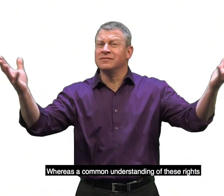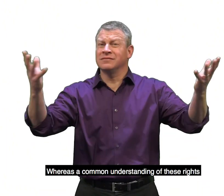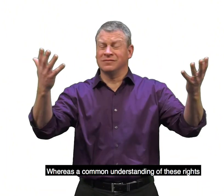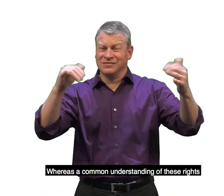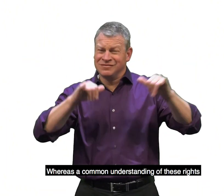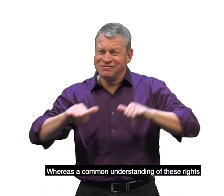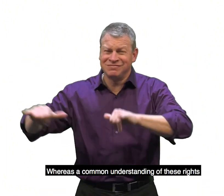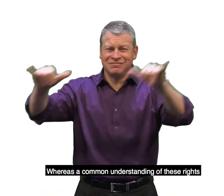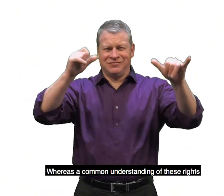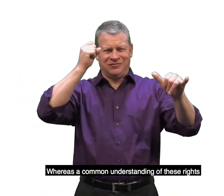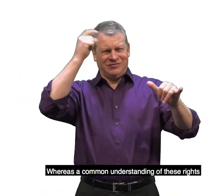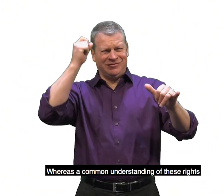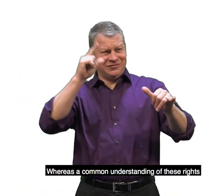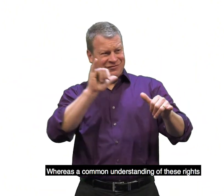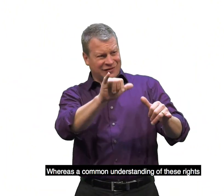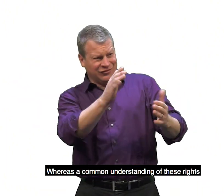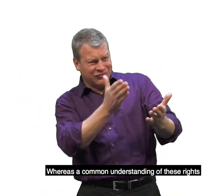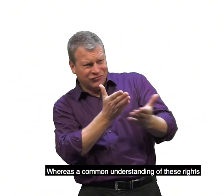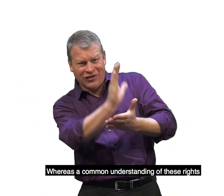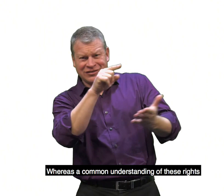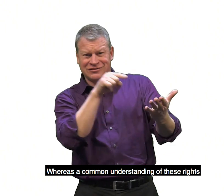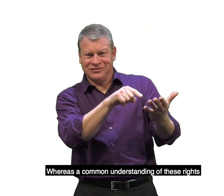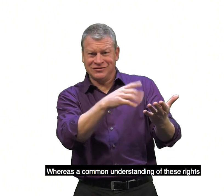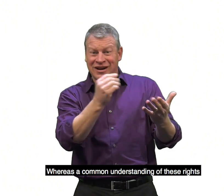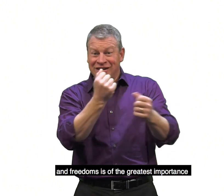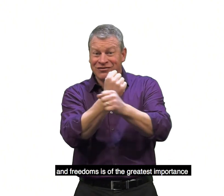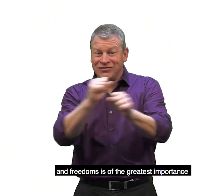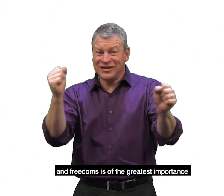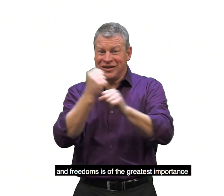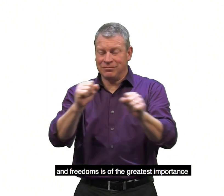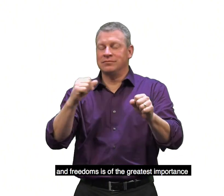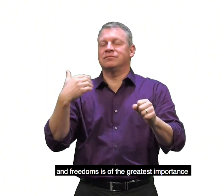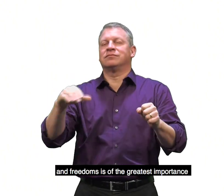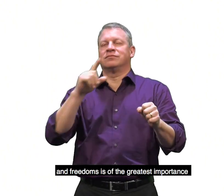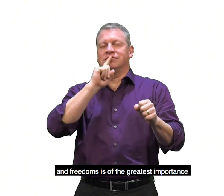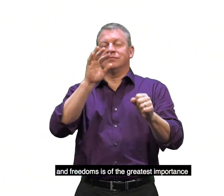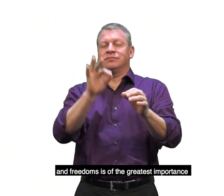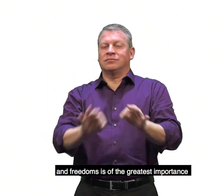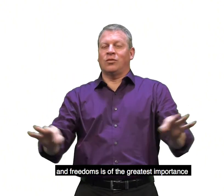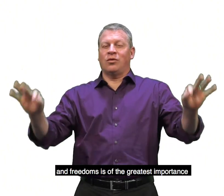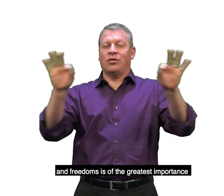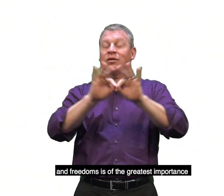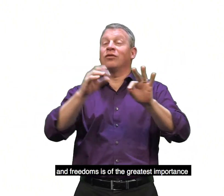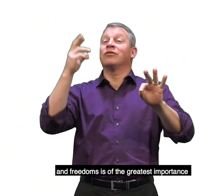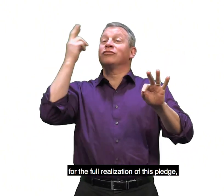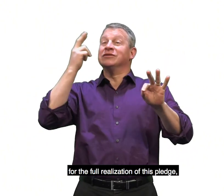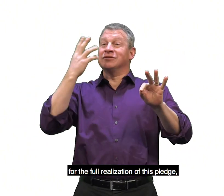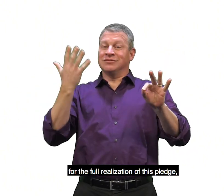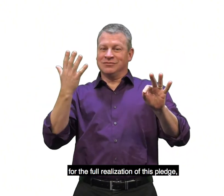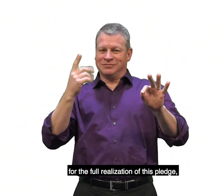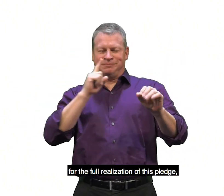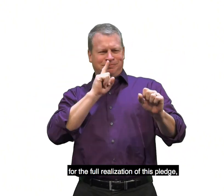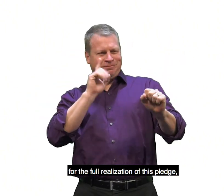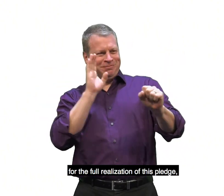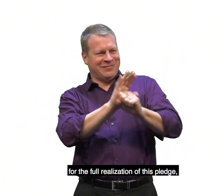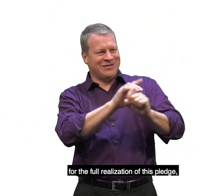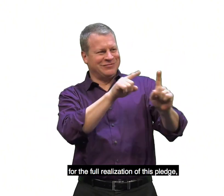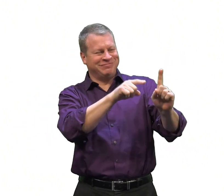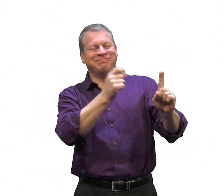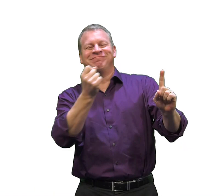Whereas a common understanding of these rights and freedoms is of the greatest importance for the full realization